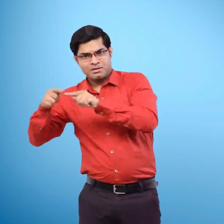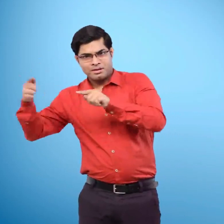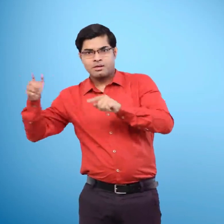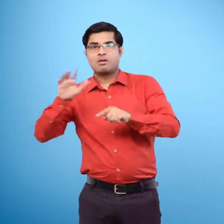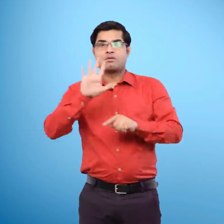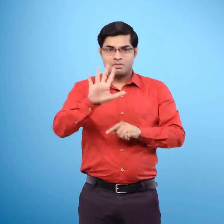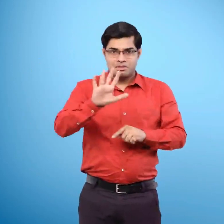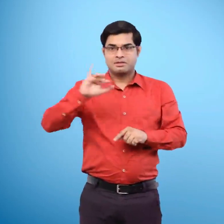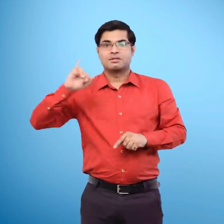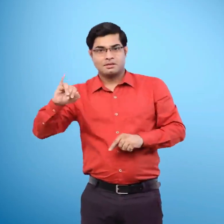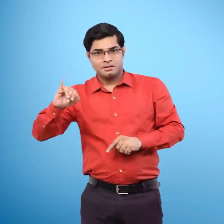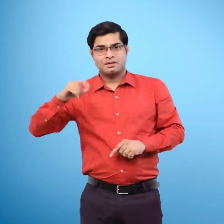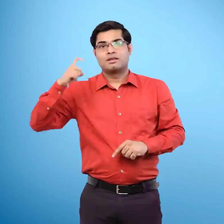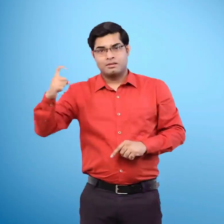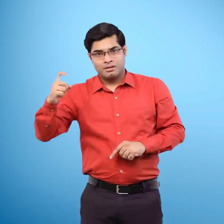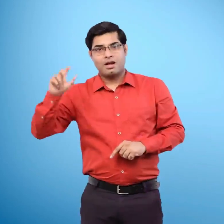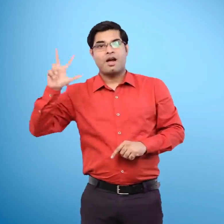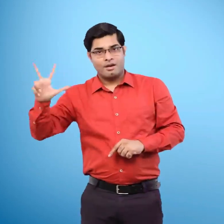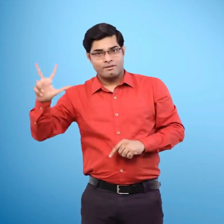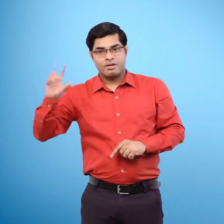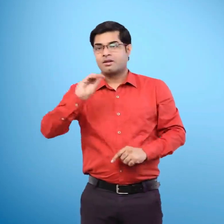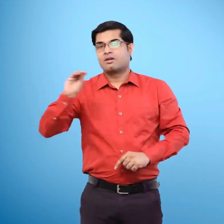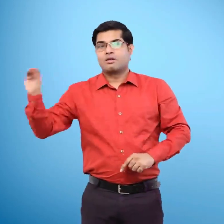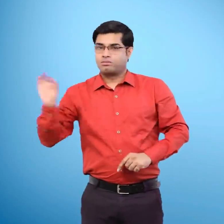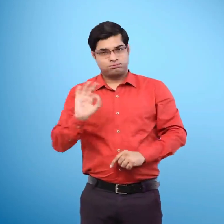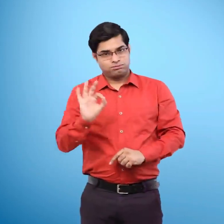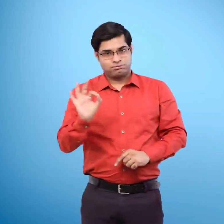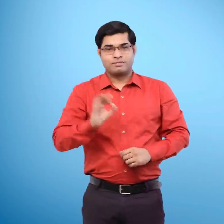Boxes 5, 6, 7 and 8 are blank.